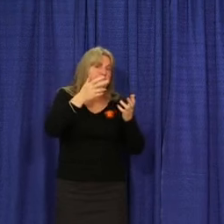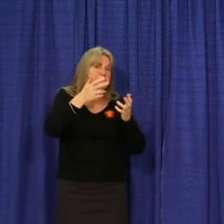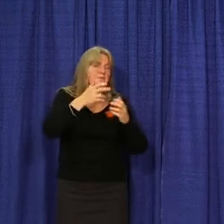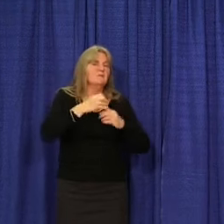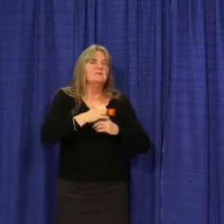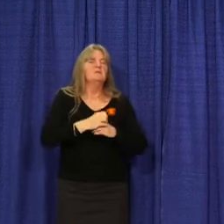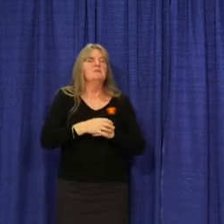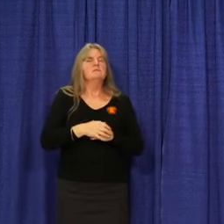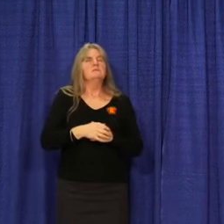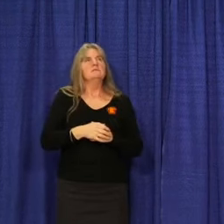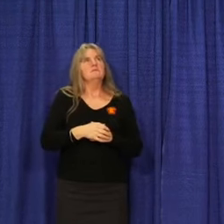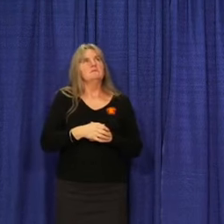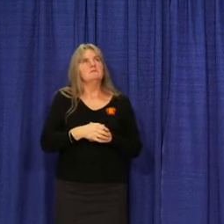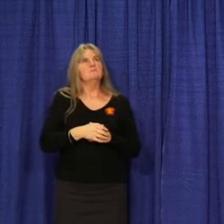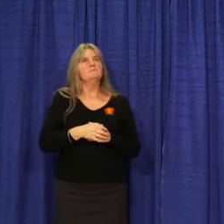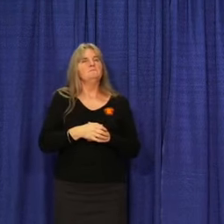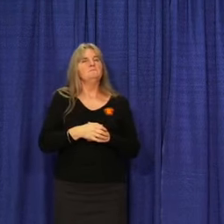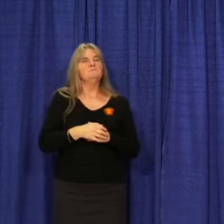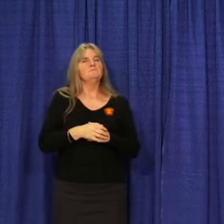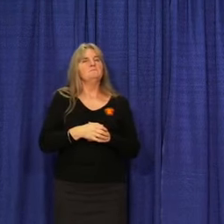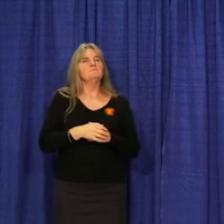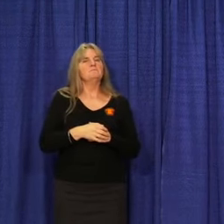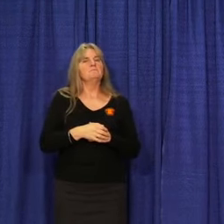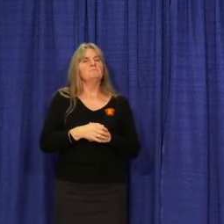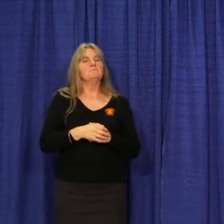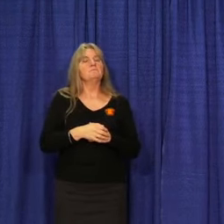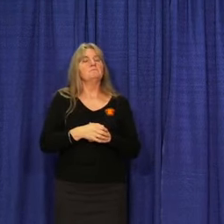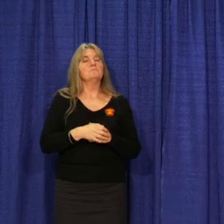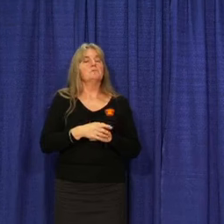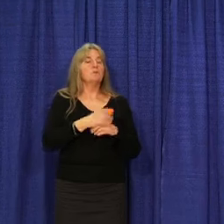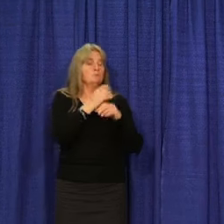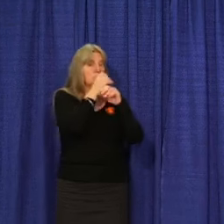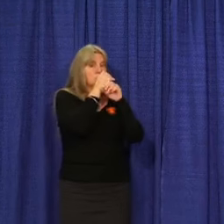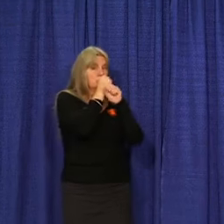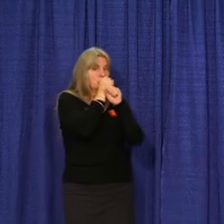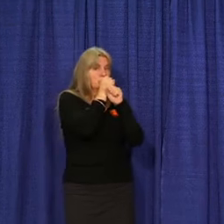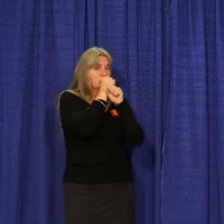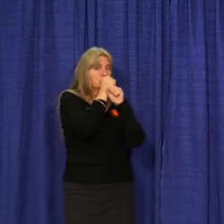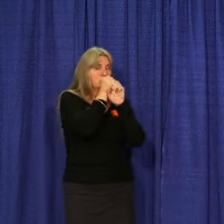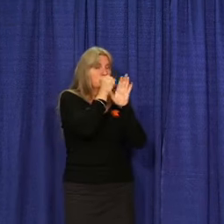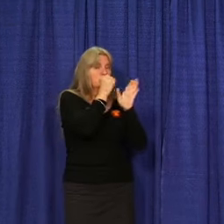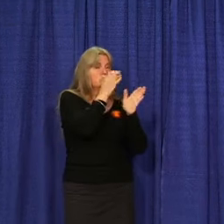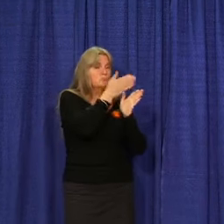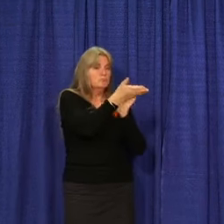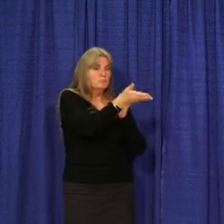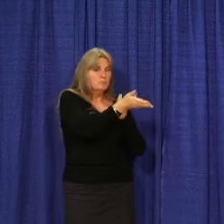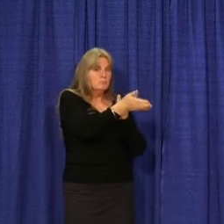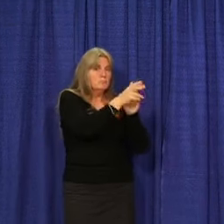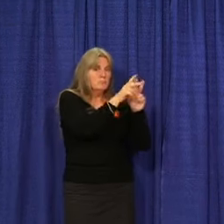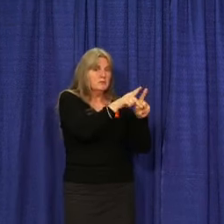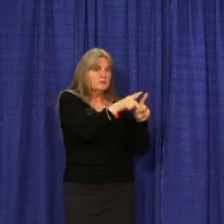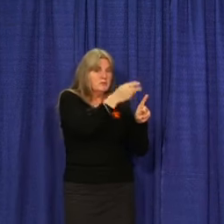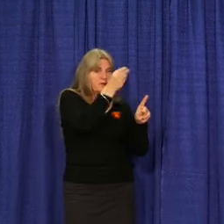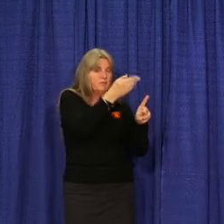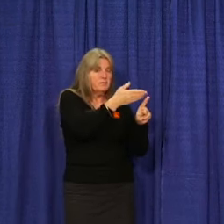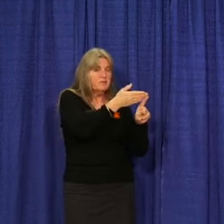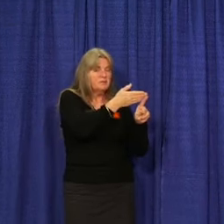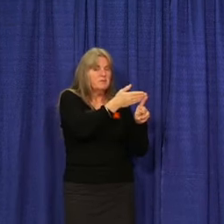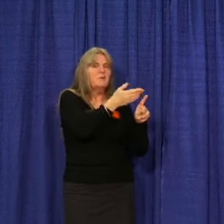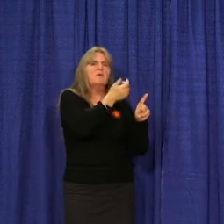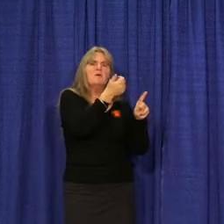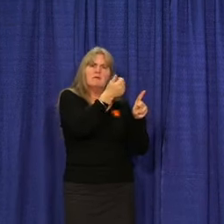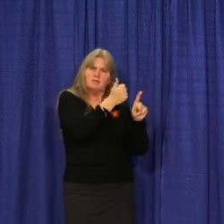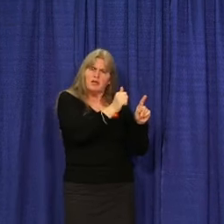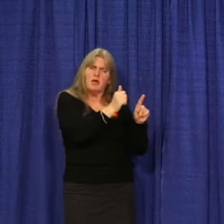there may be a sense that we're withholding information. I like to think of it as that we're doing our best to